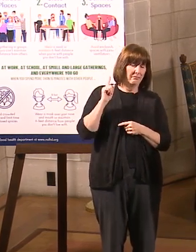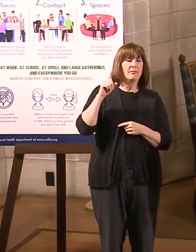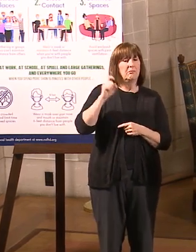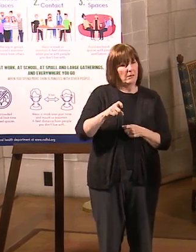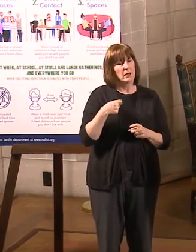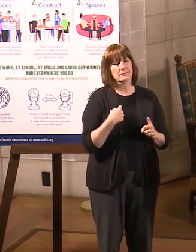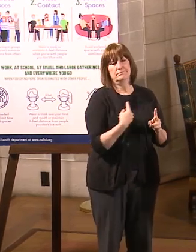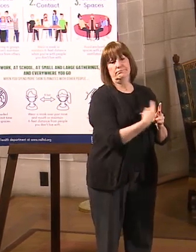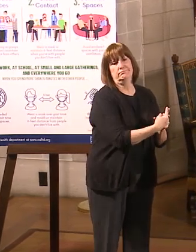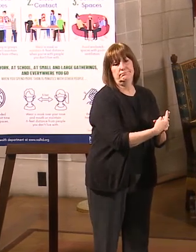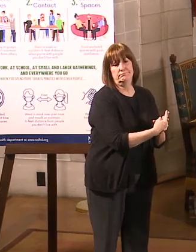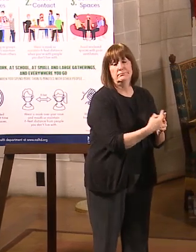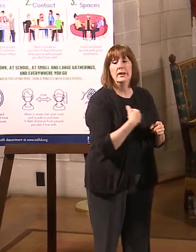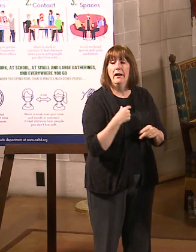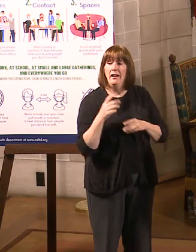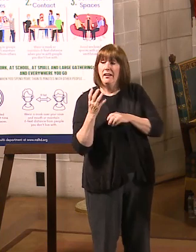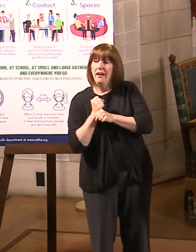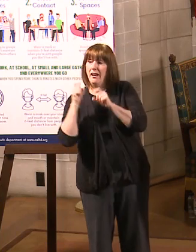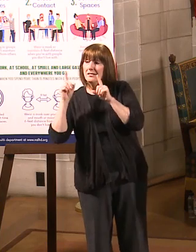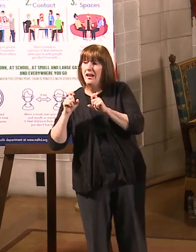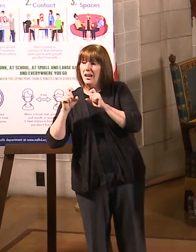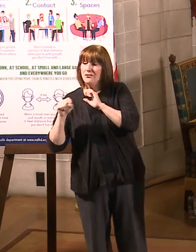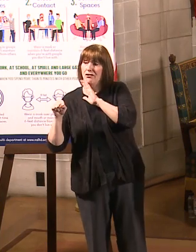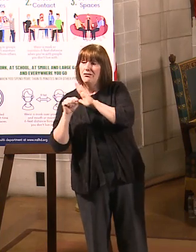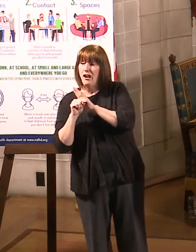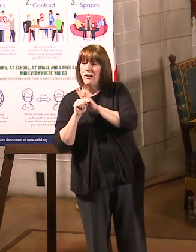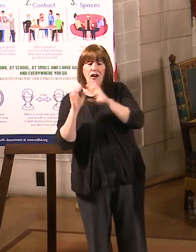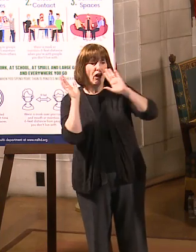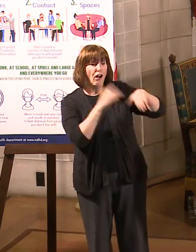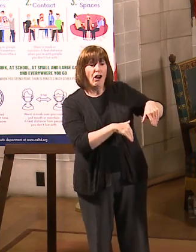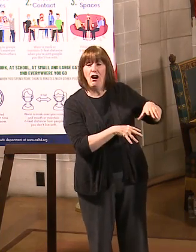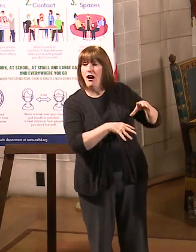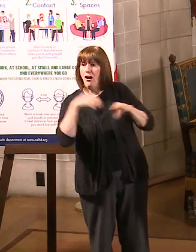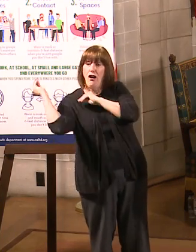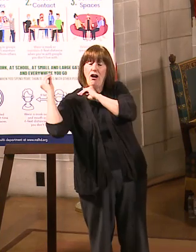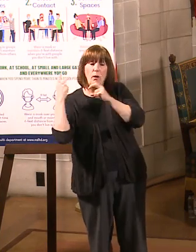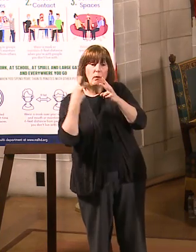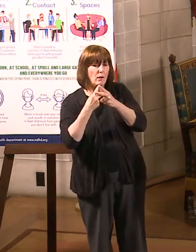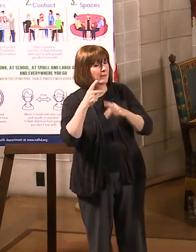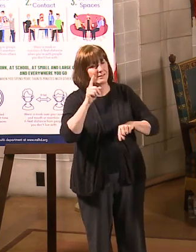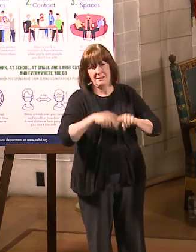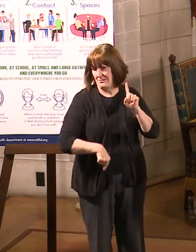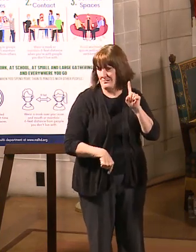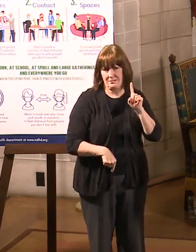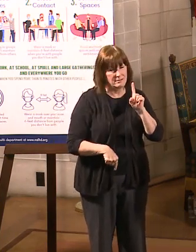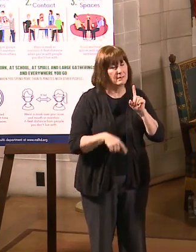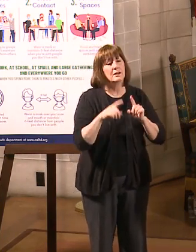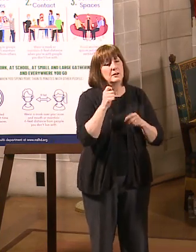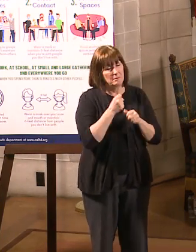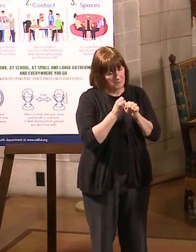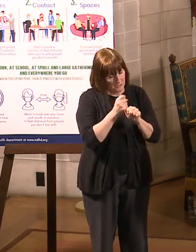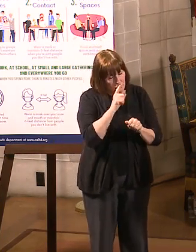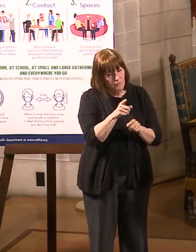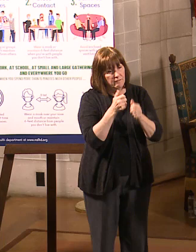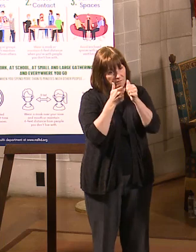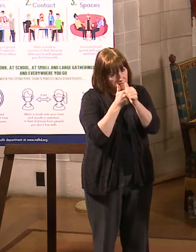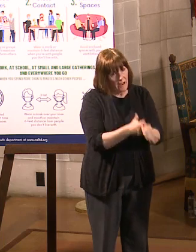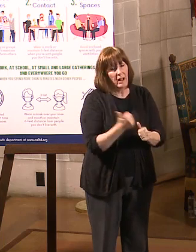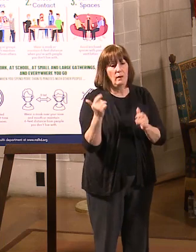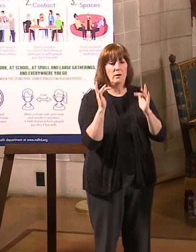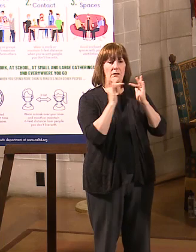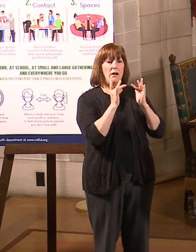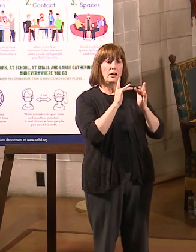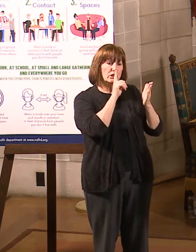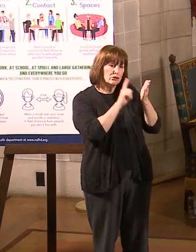out of quarantine. You're in quarantine for 14 days. So again, please follow the direction of our contact tracers. Leave a little space